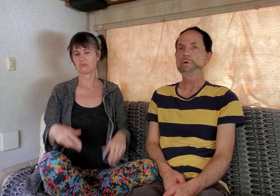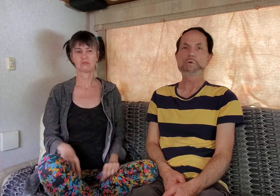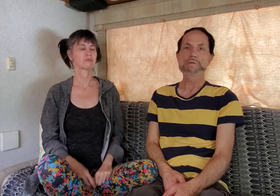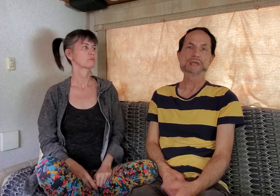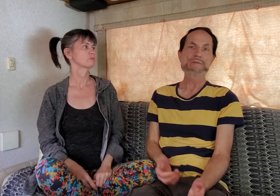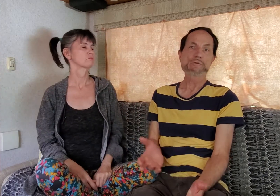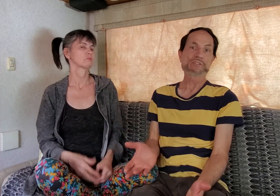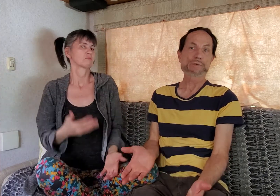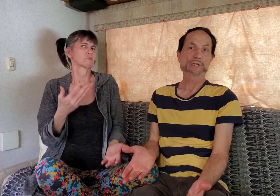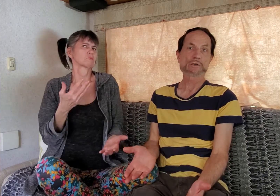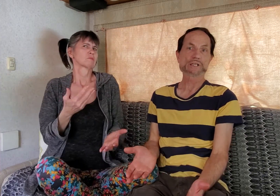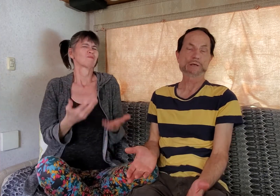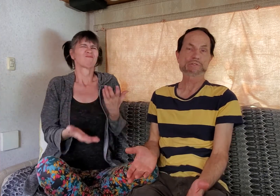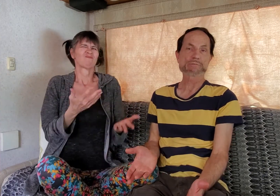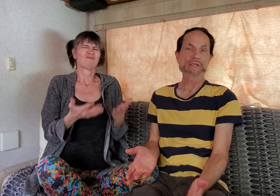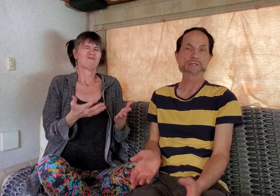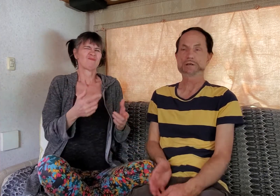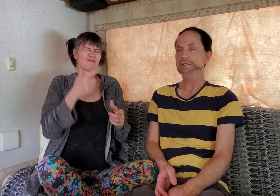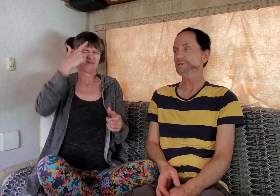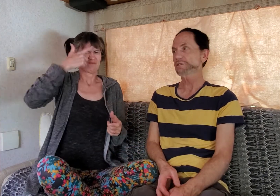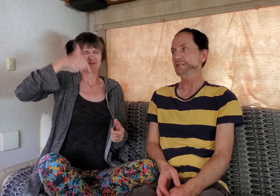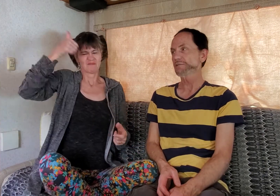Or maybe it was because I was a big talker. I don't know.